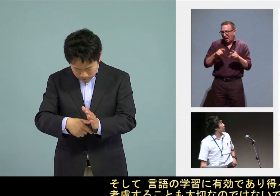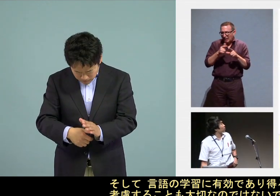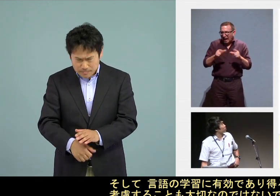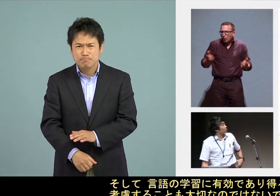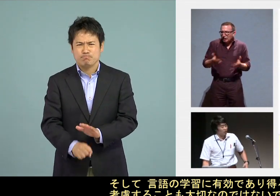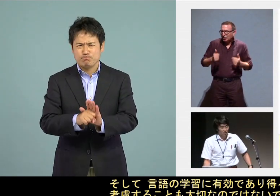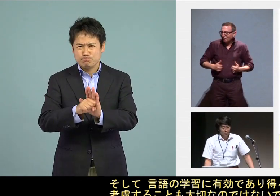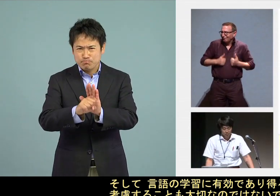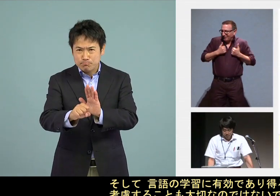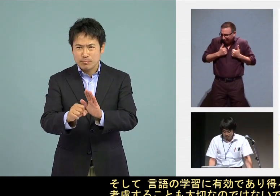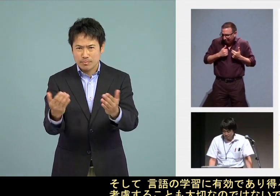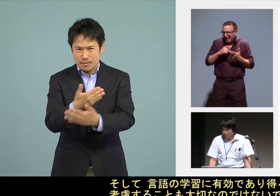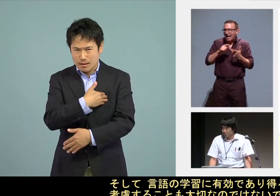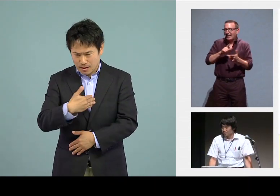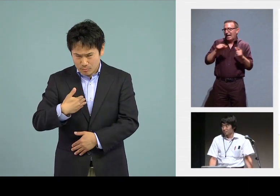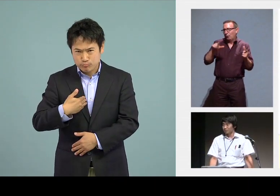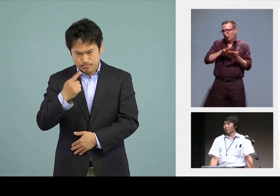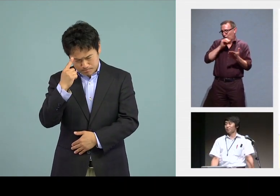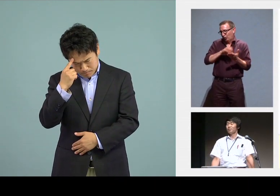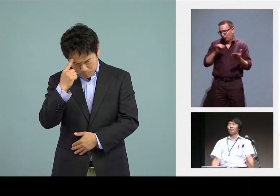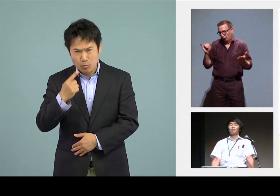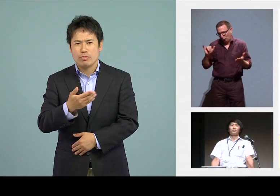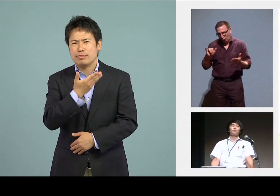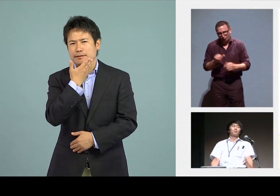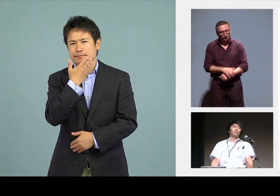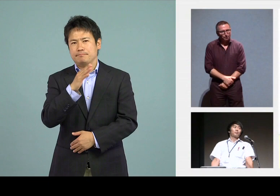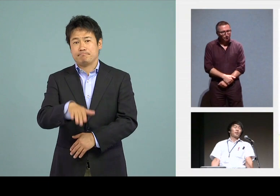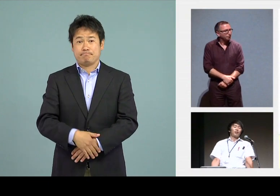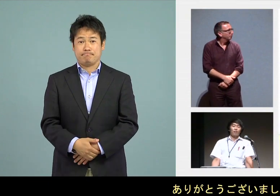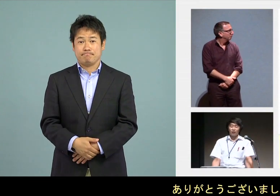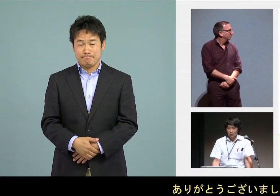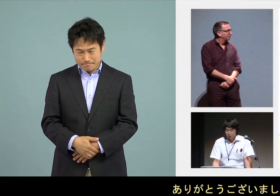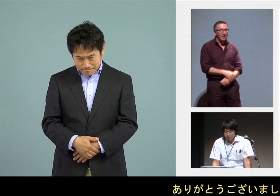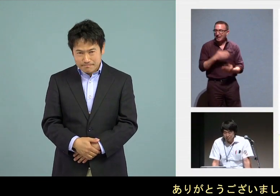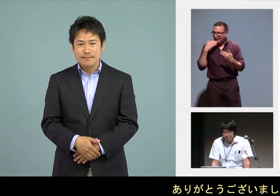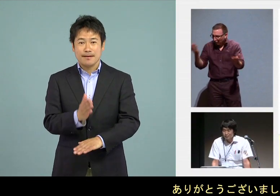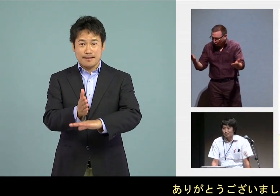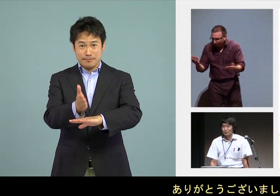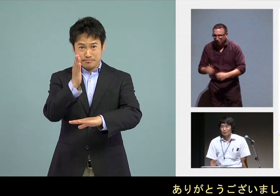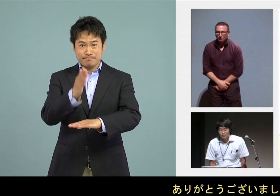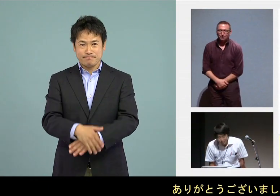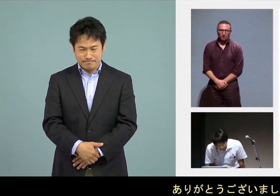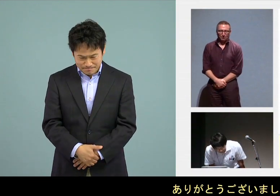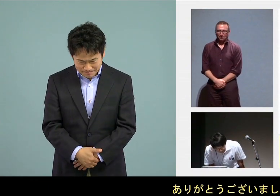vitalization, and language learning. Thank you.